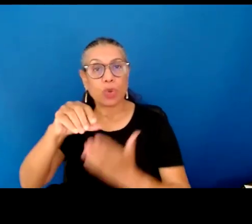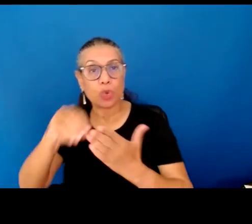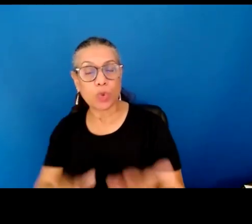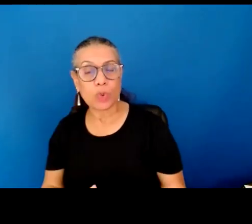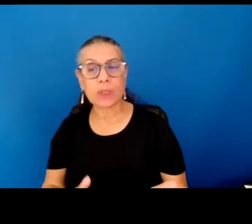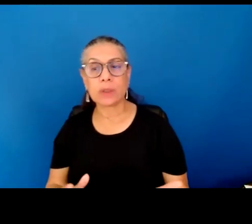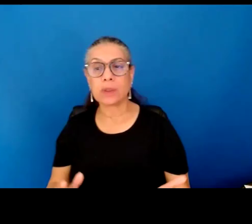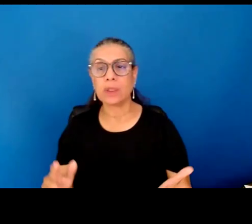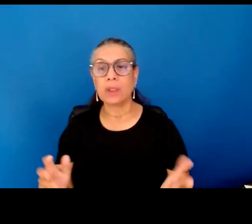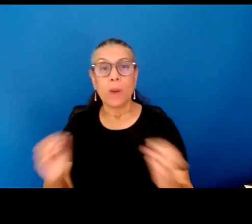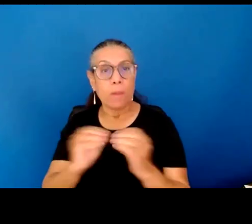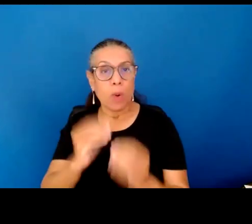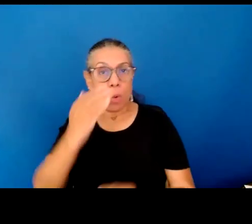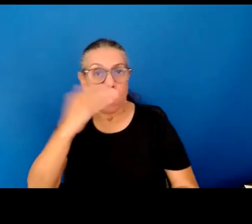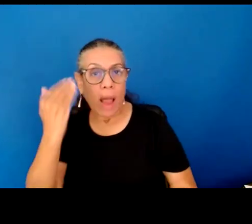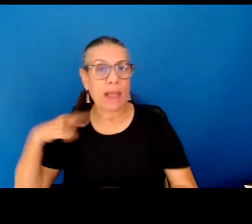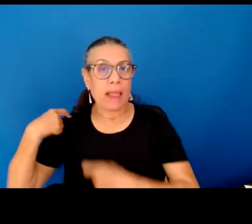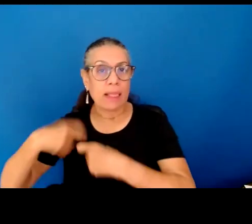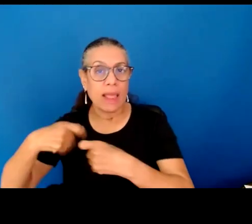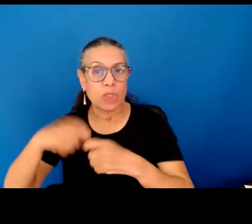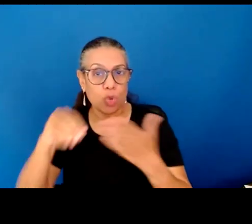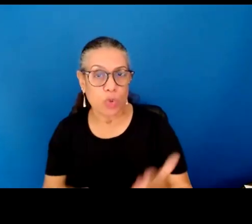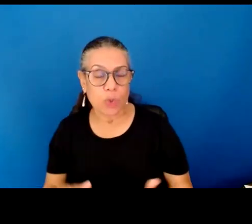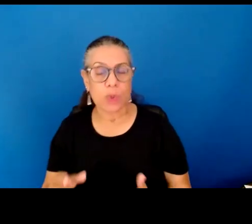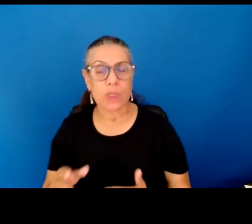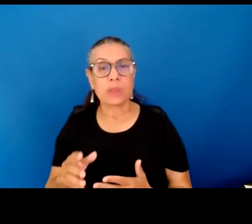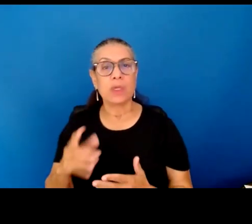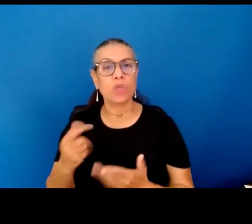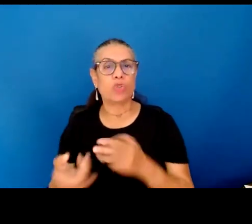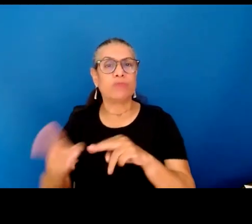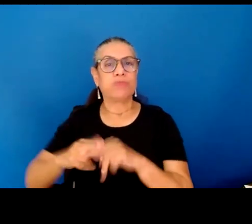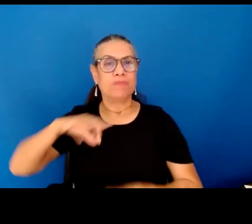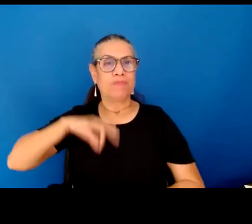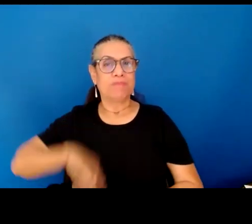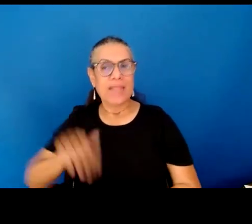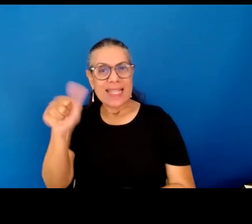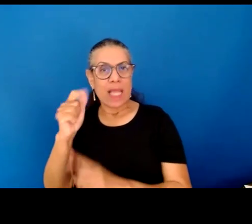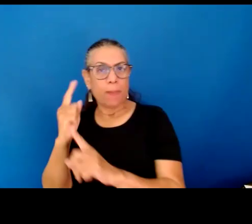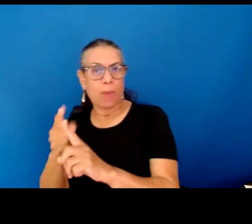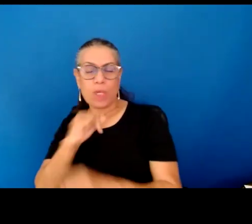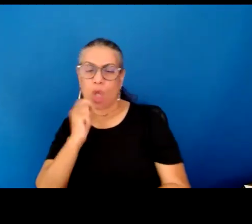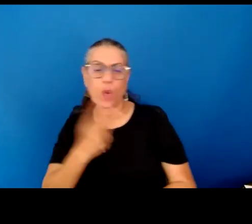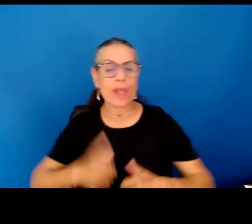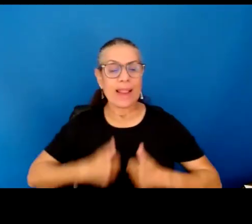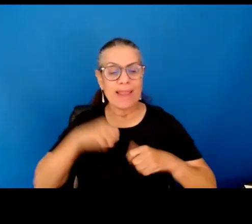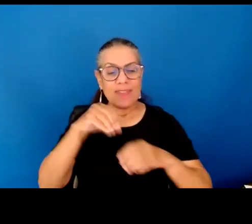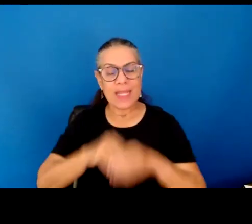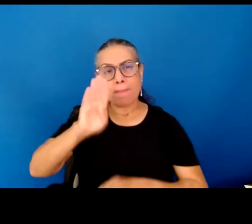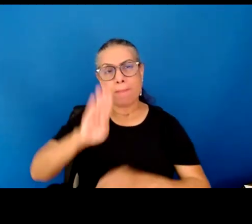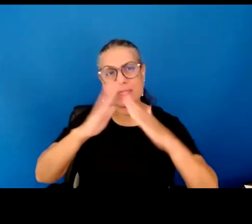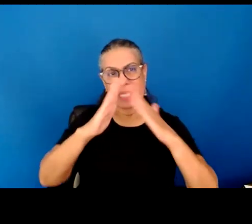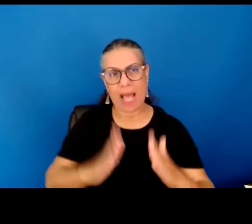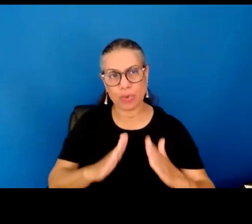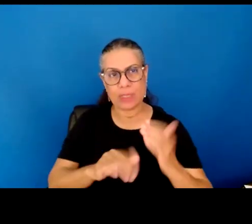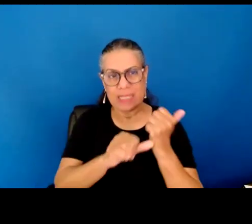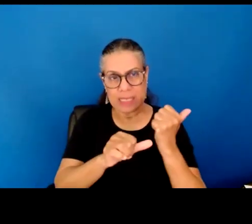more Black and Latino students getting the 10 points, and it's not just limited to living in Boston Housing. It expands